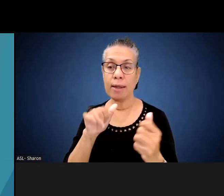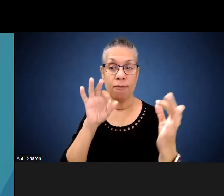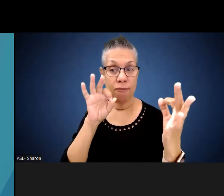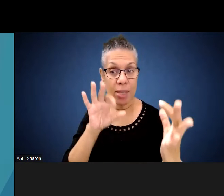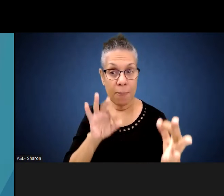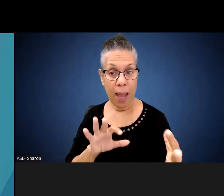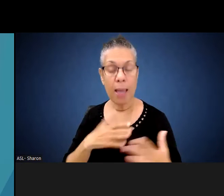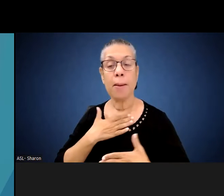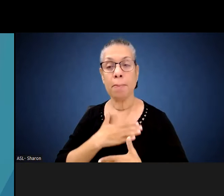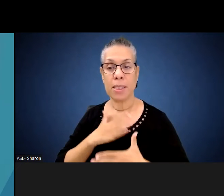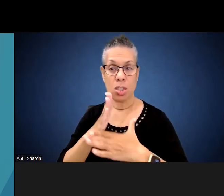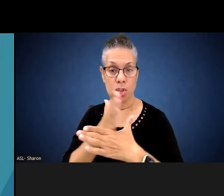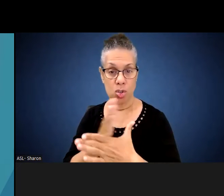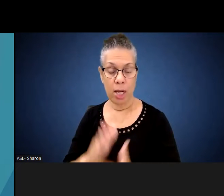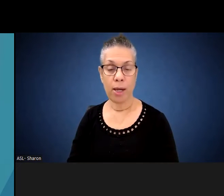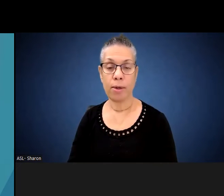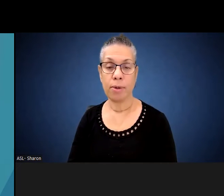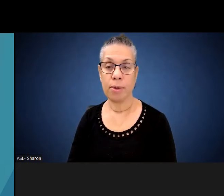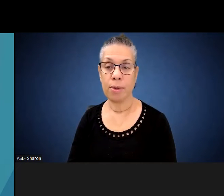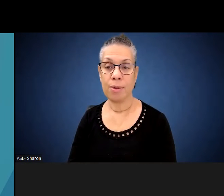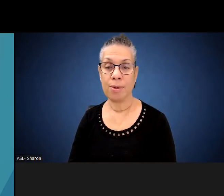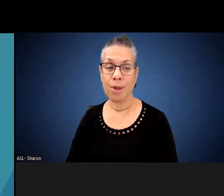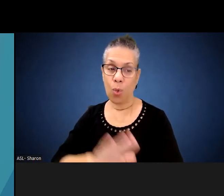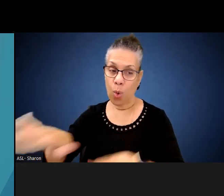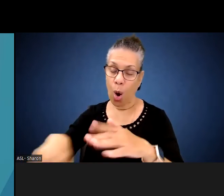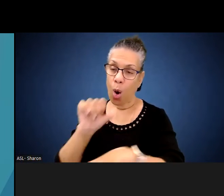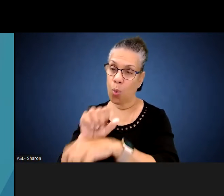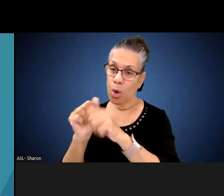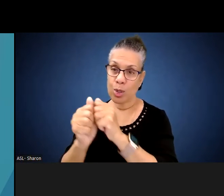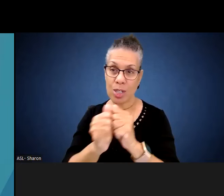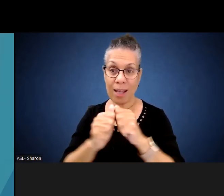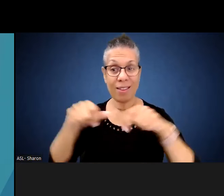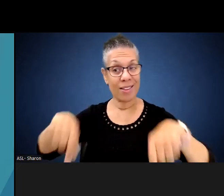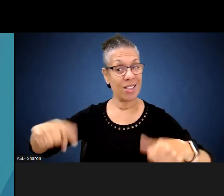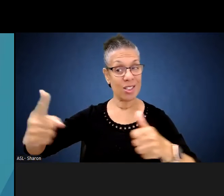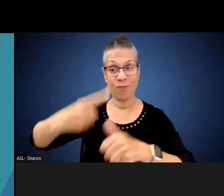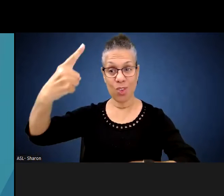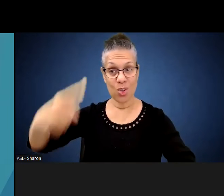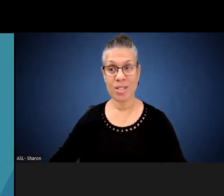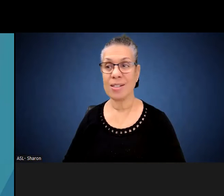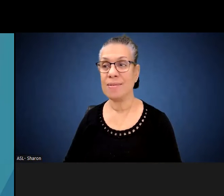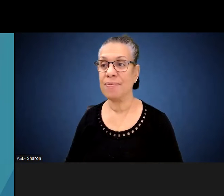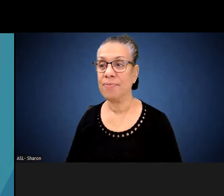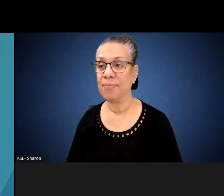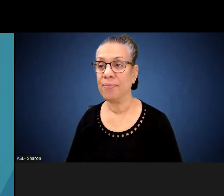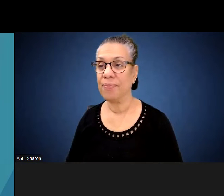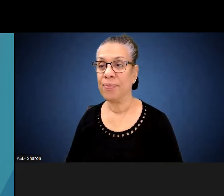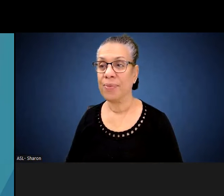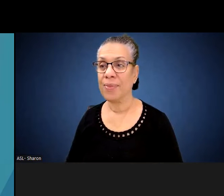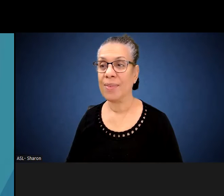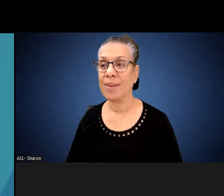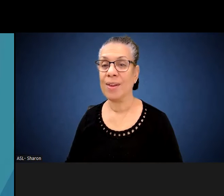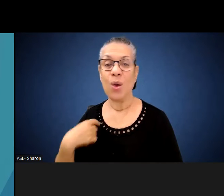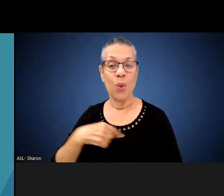feedback, please do so. We're all in this together. It's not been done before. And we're trying to do something that